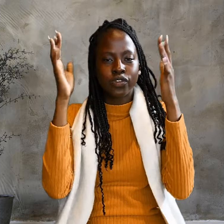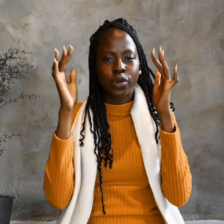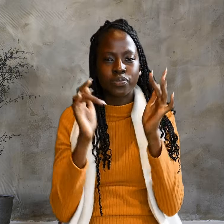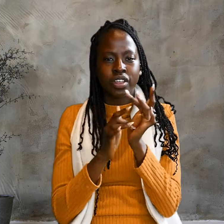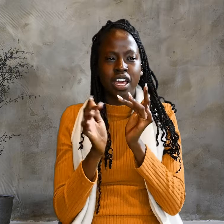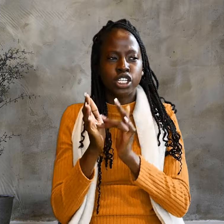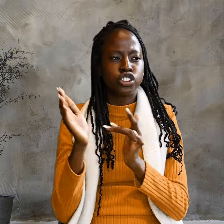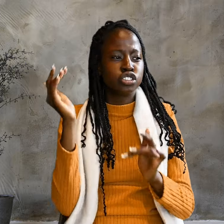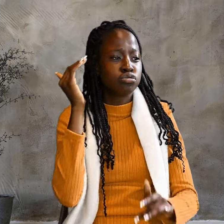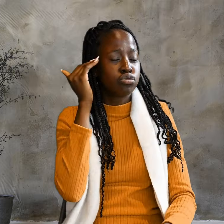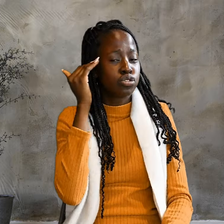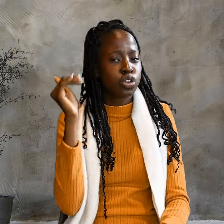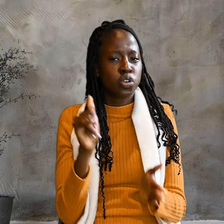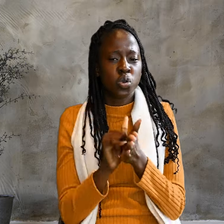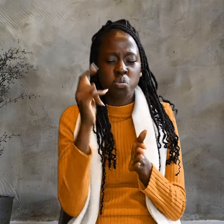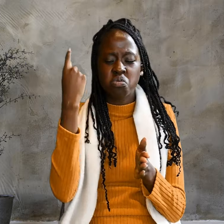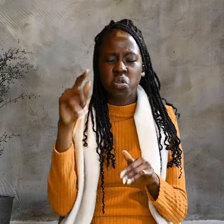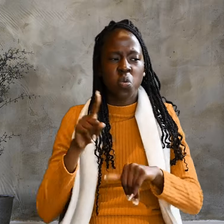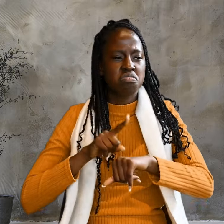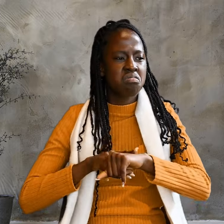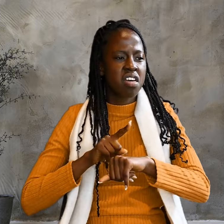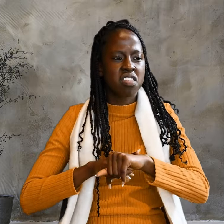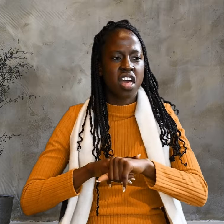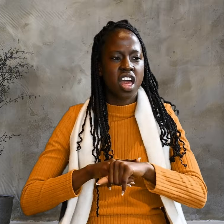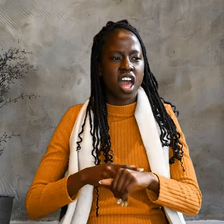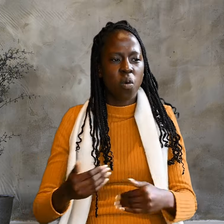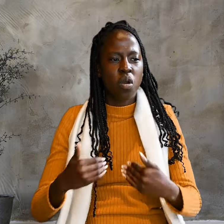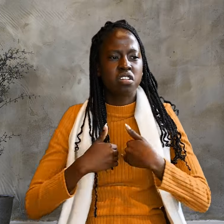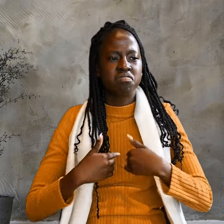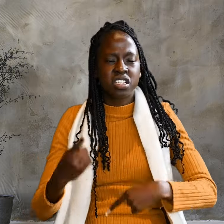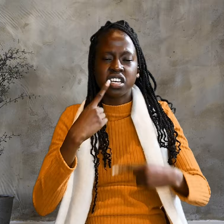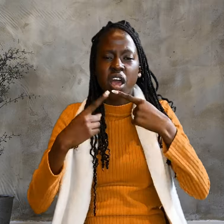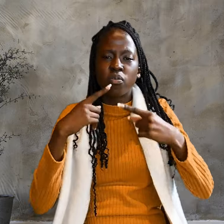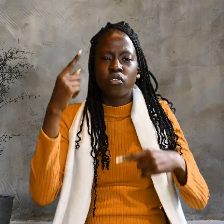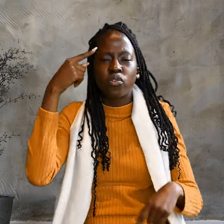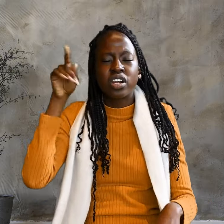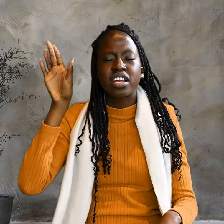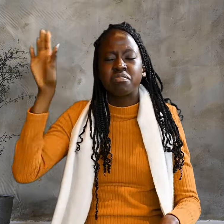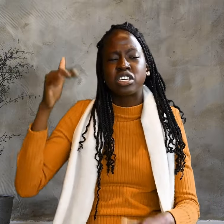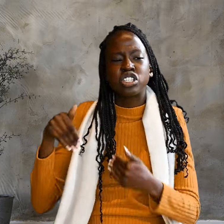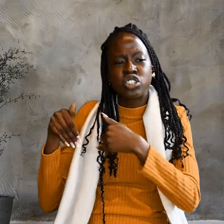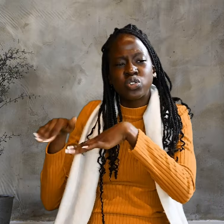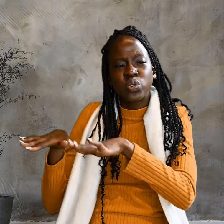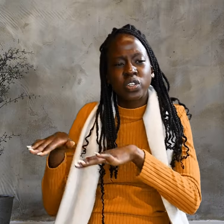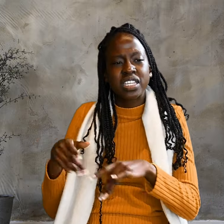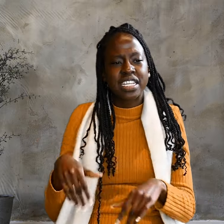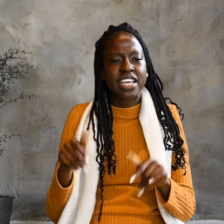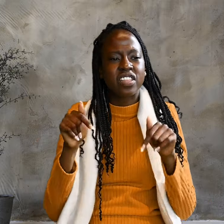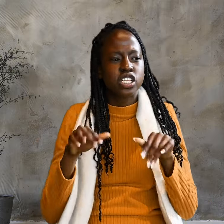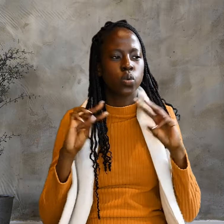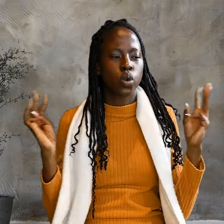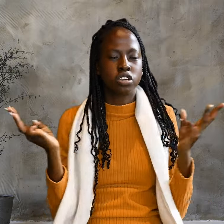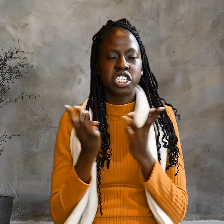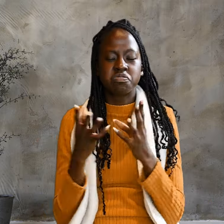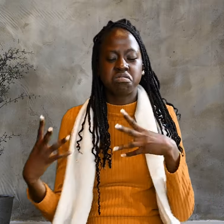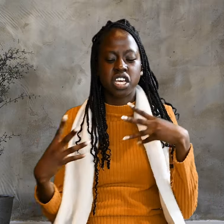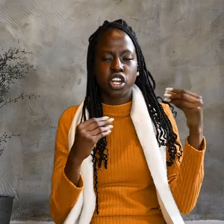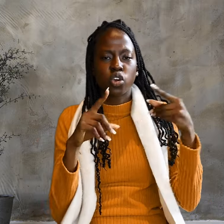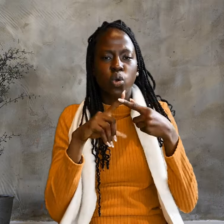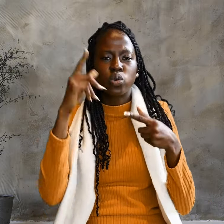festival. Jesus knew that the hour had come for him to leave this world and go to